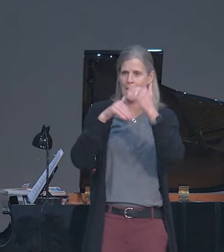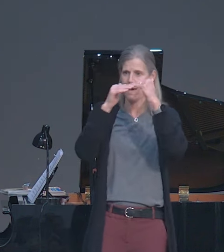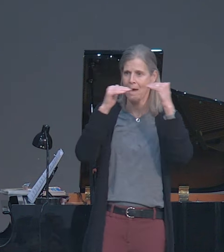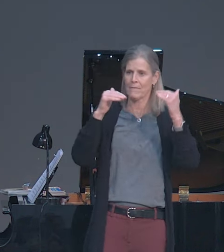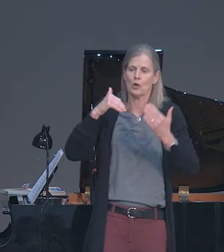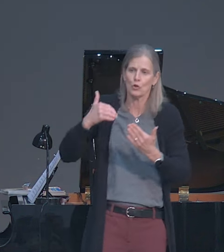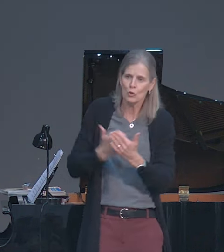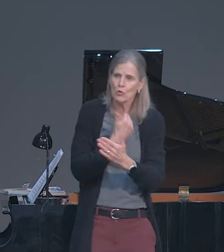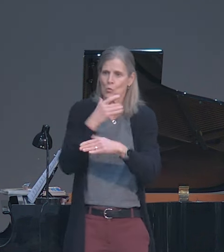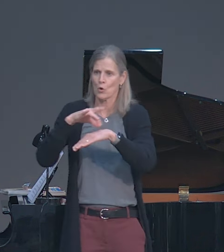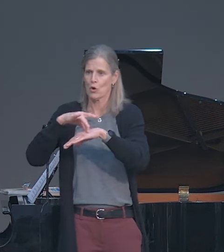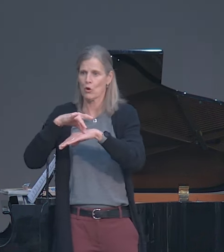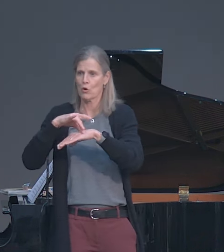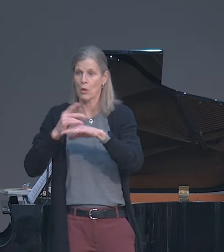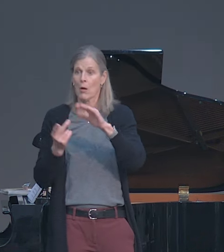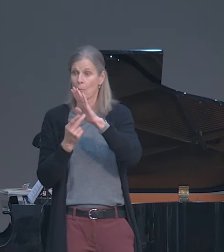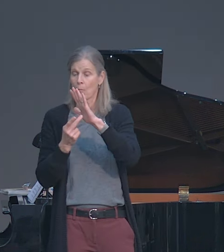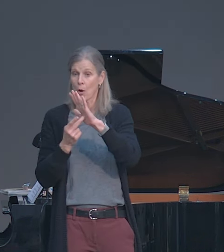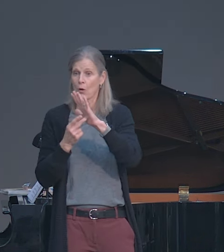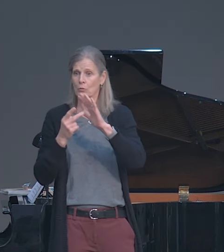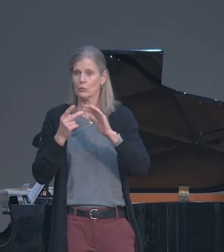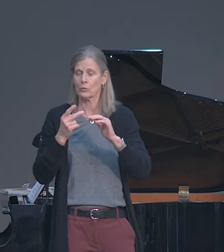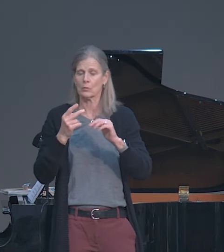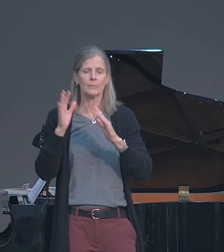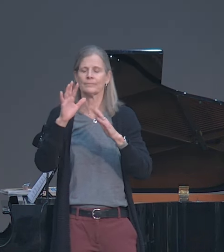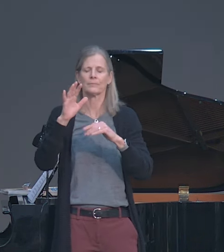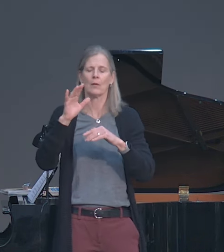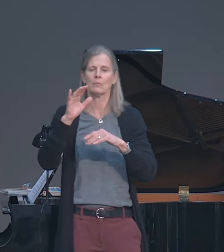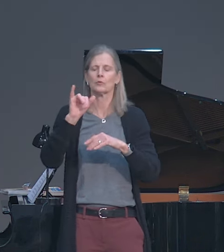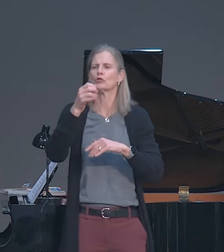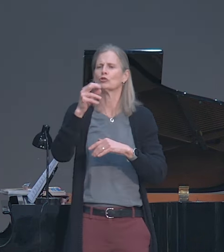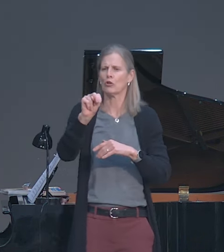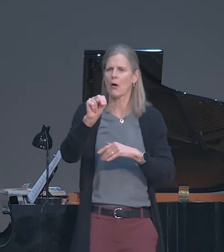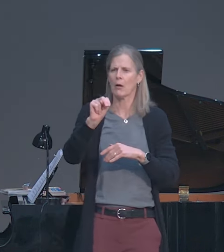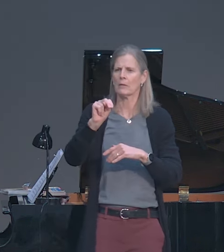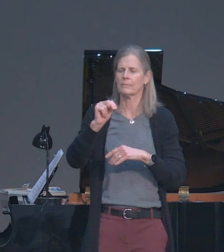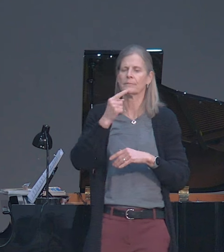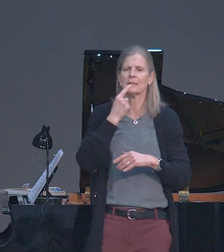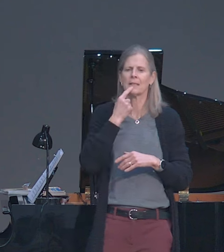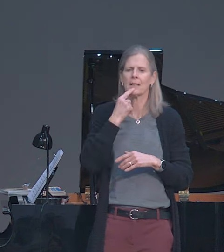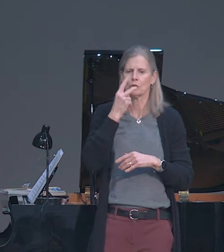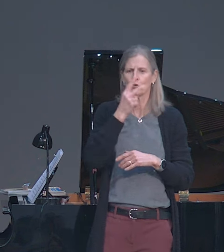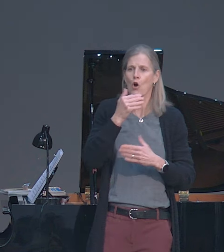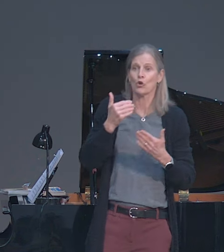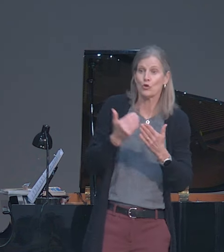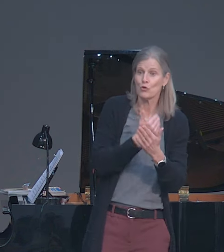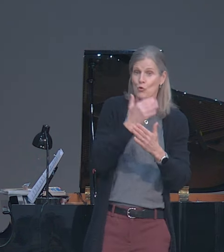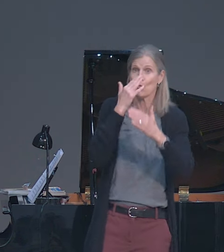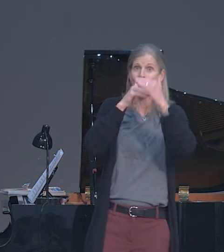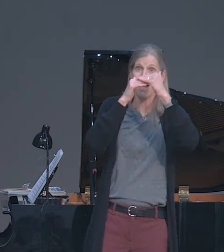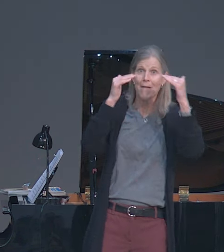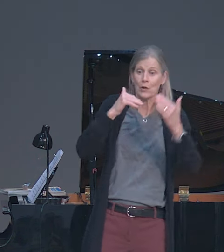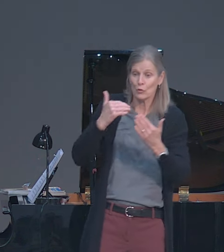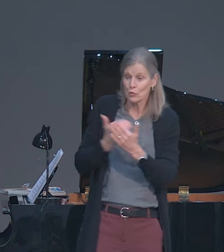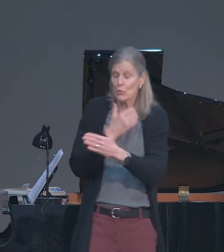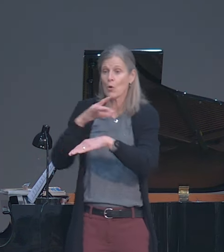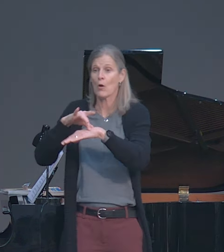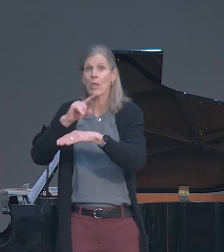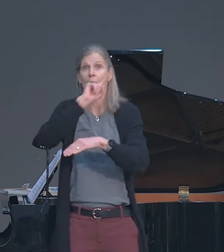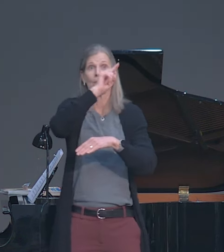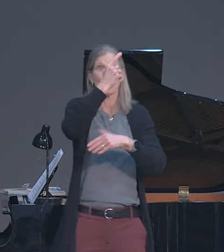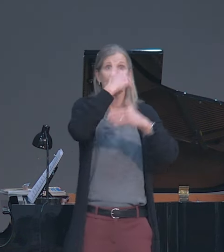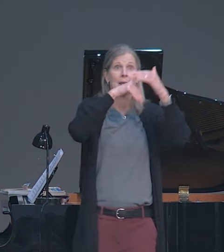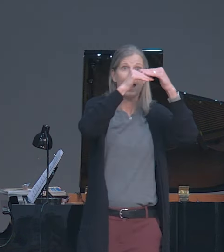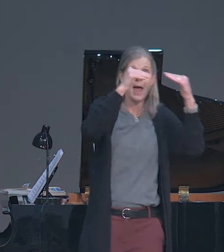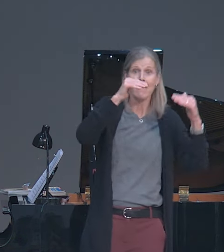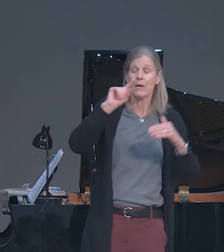earth. The Apostle John says, then I saw a new heaven and a new earth. Notice this, for the first heaven and the first